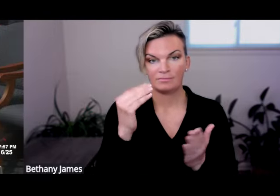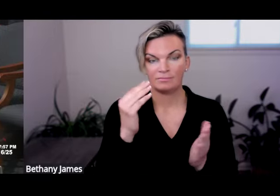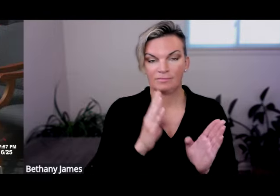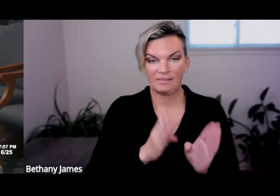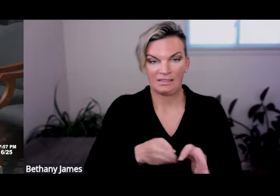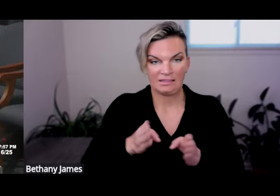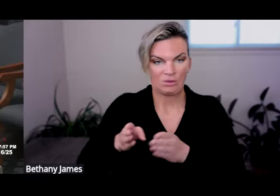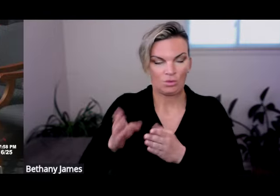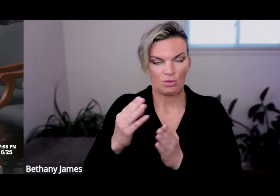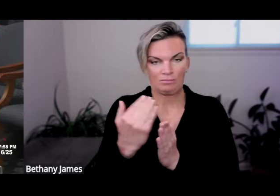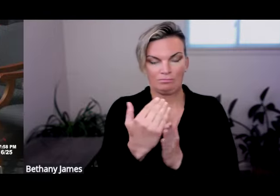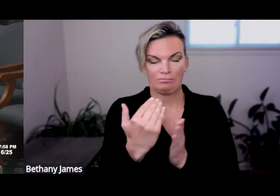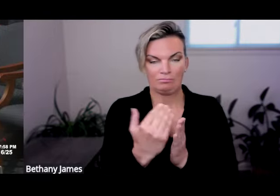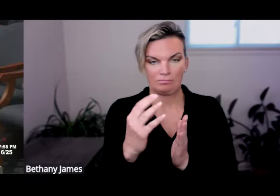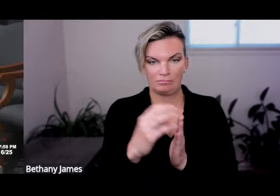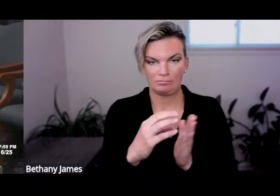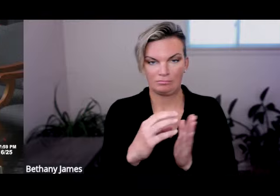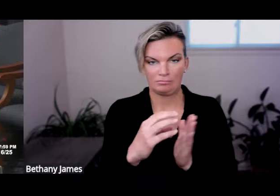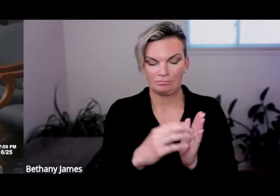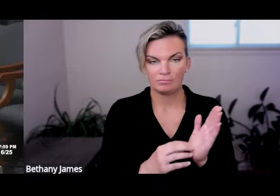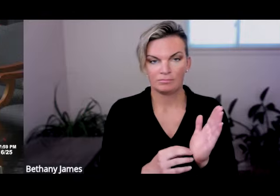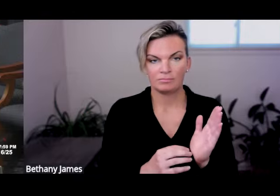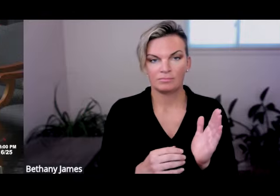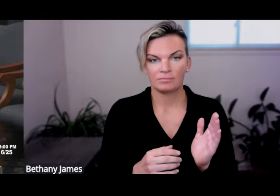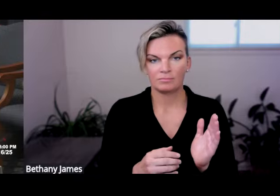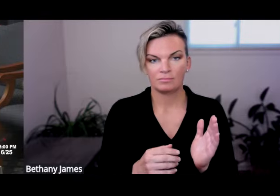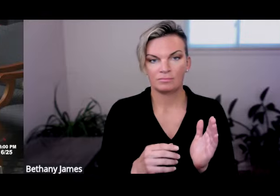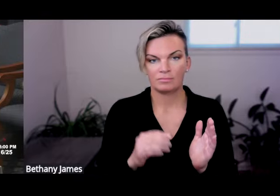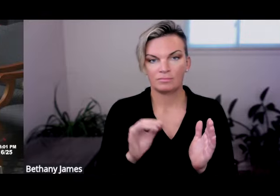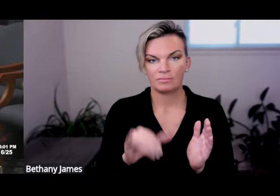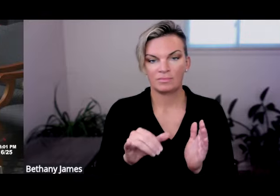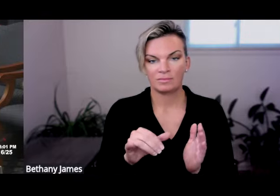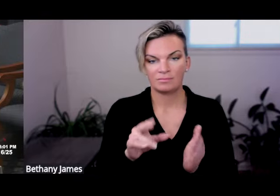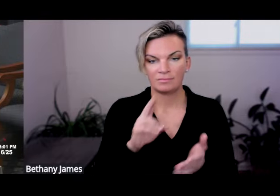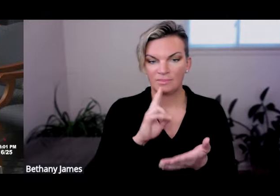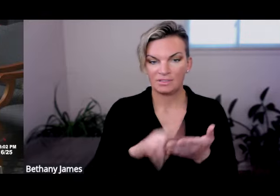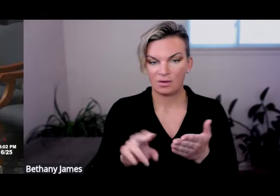move up the Secretary of State review, of